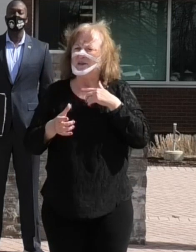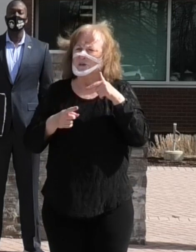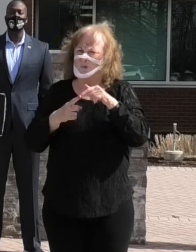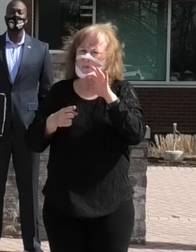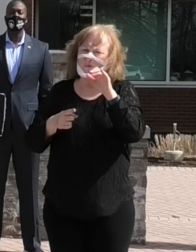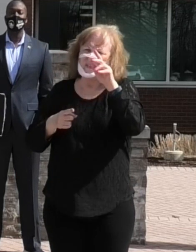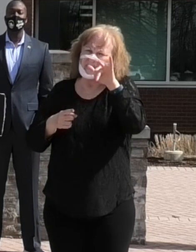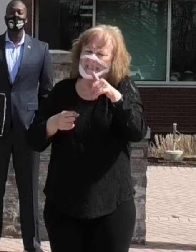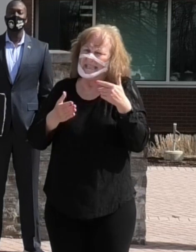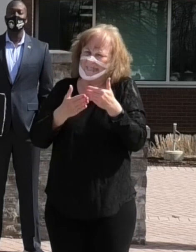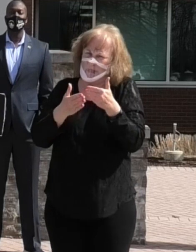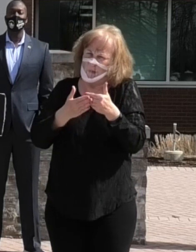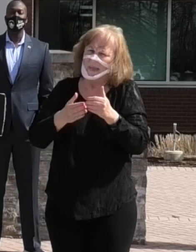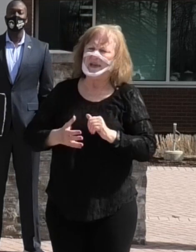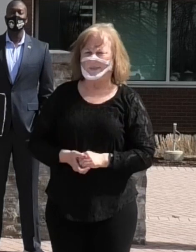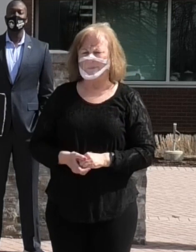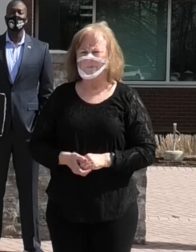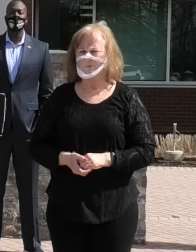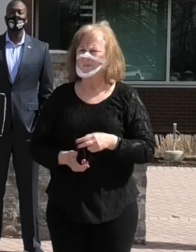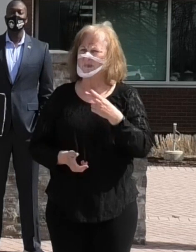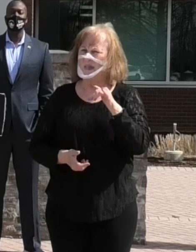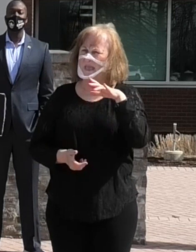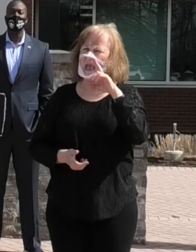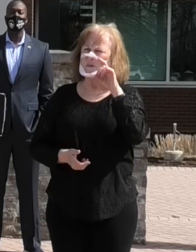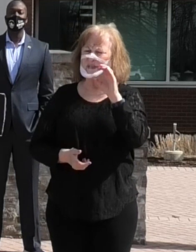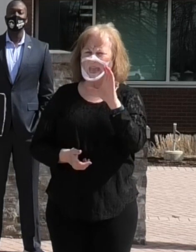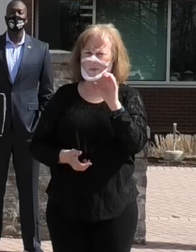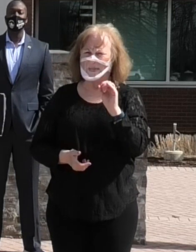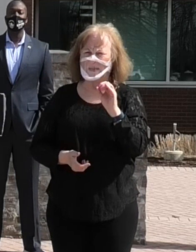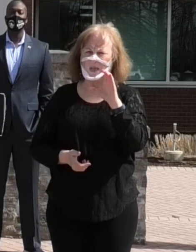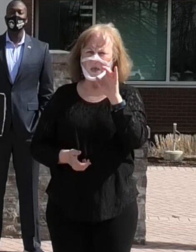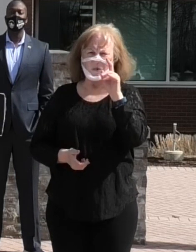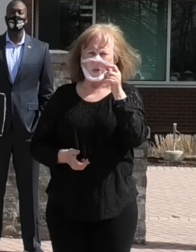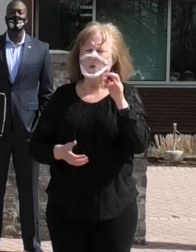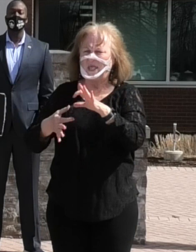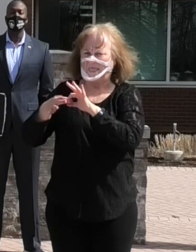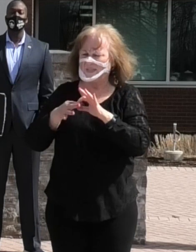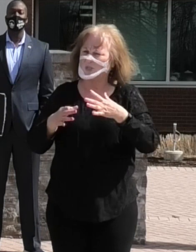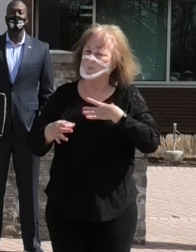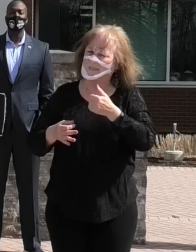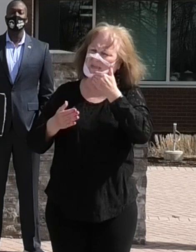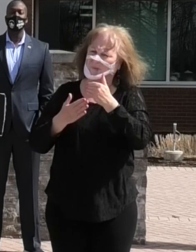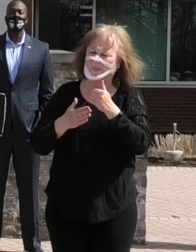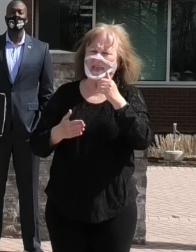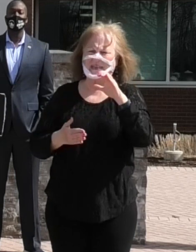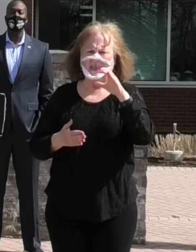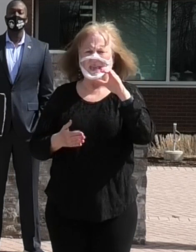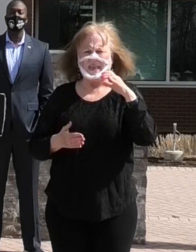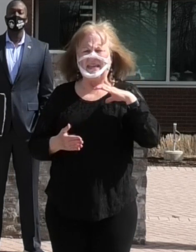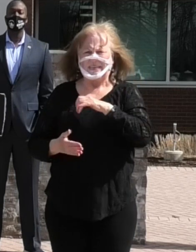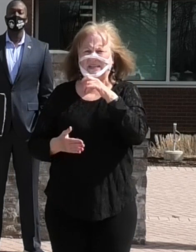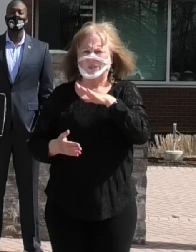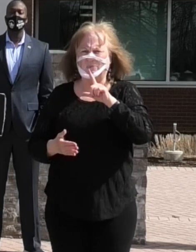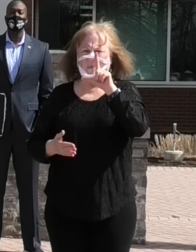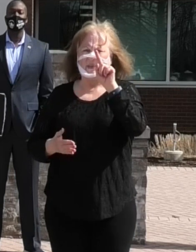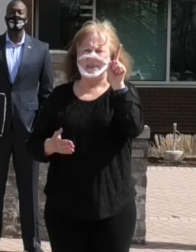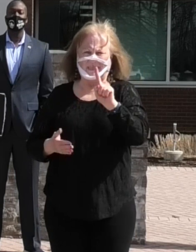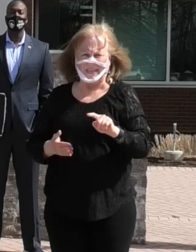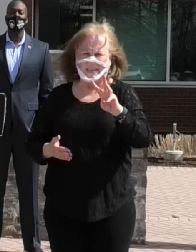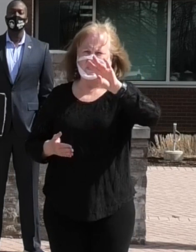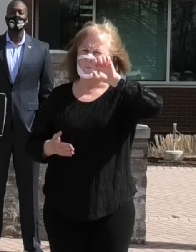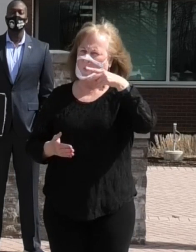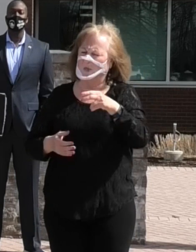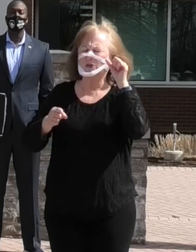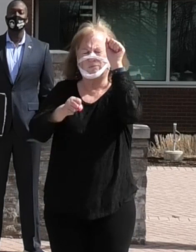facilities nearby. The Howard County Coalition would like to thank Councilwoman Liz Walsh, who has been a